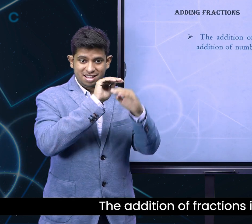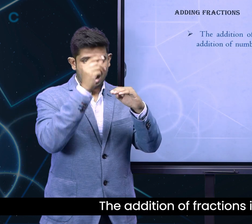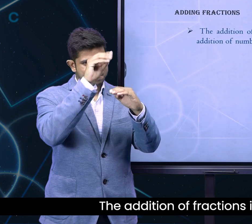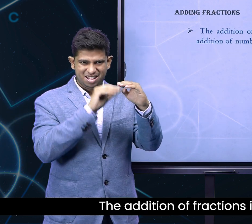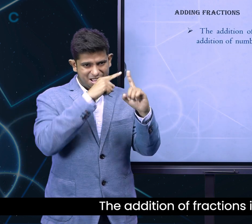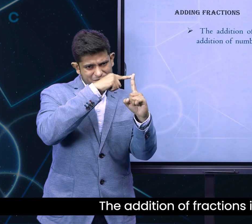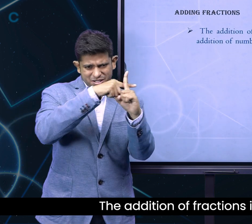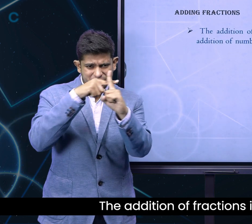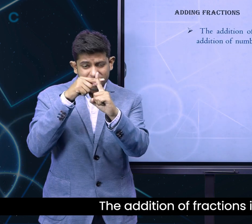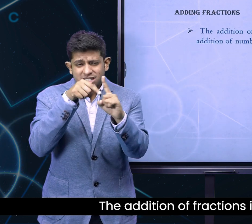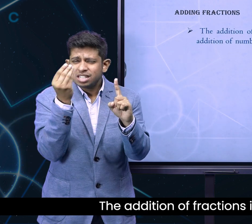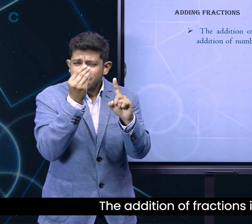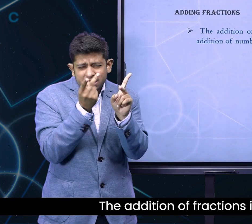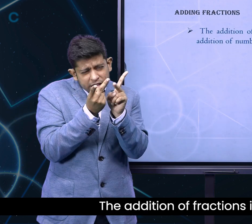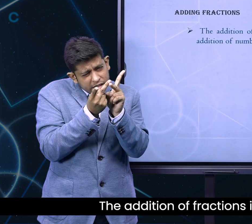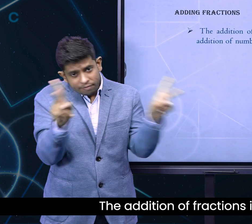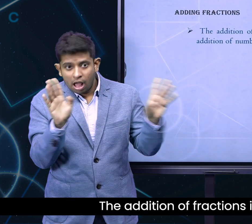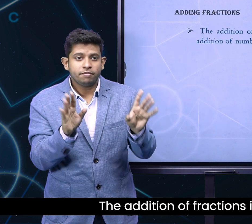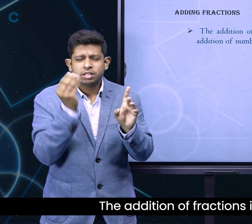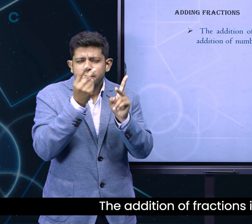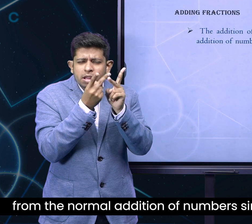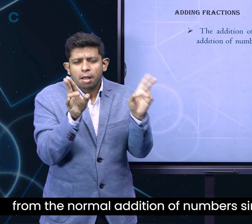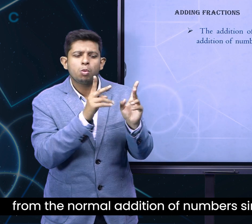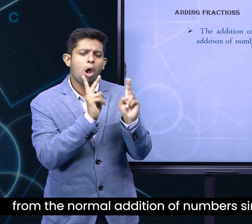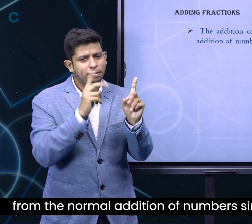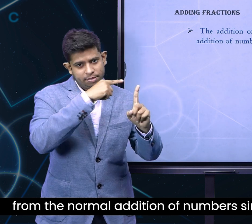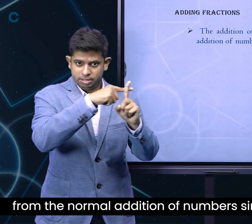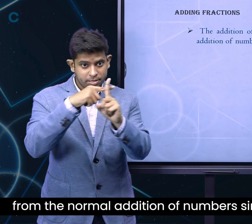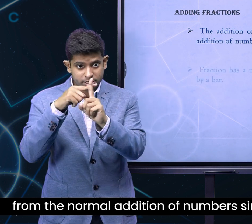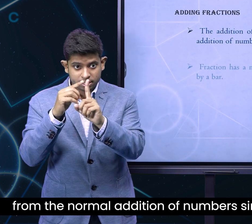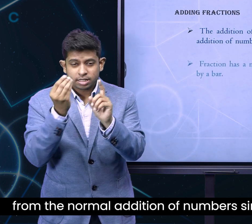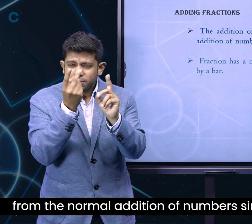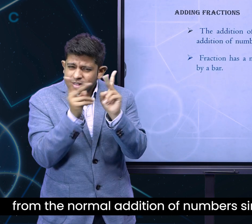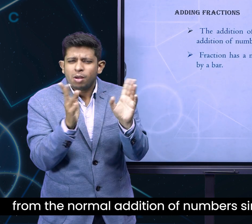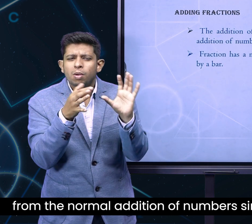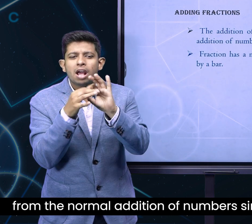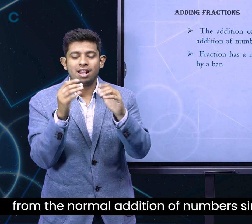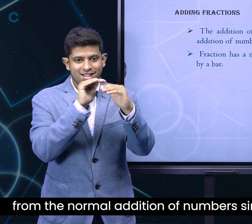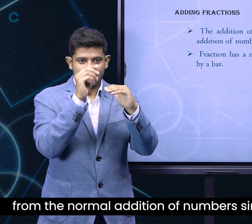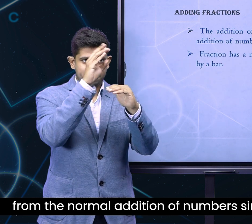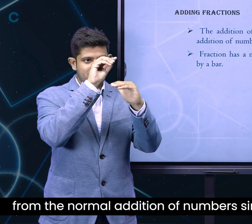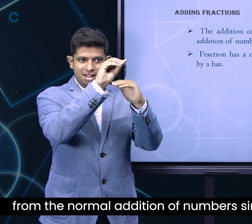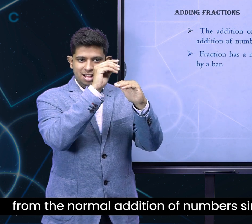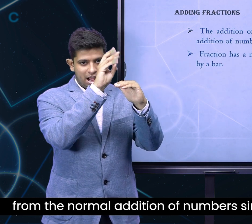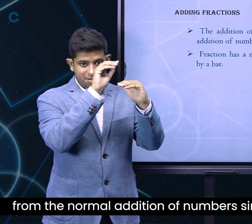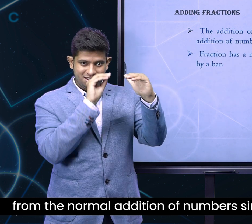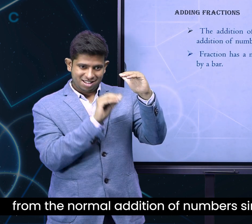The addition of fractions is a little different from the normal addition of numbers, since a fraction has a numerator